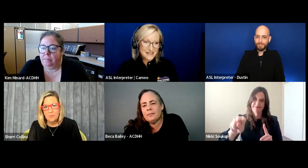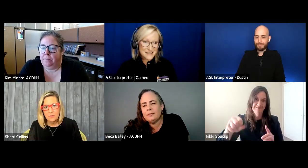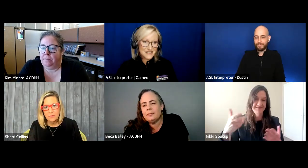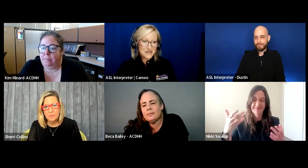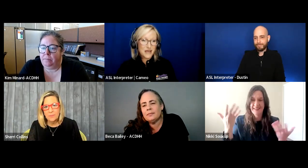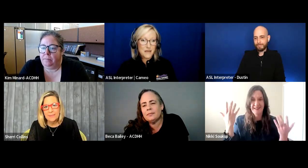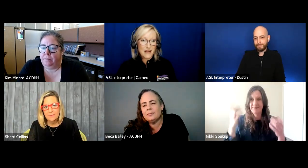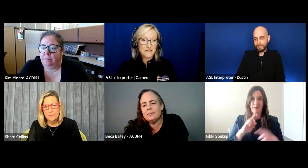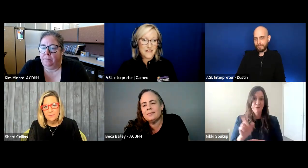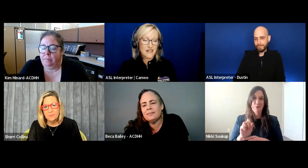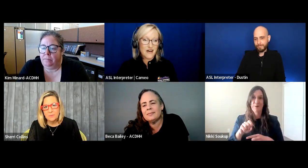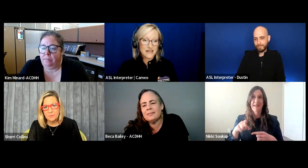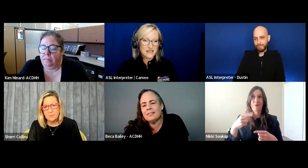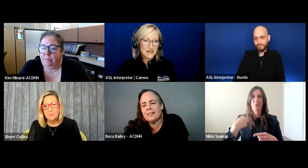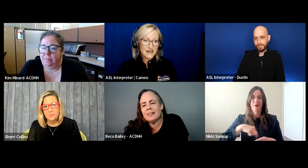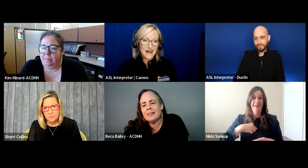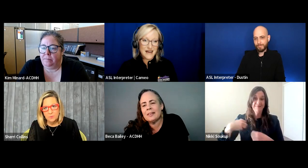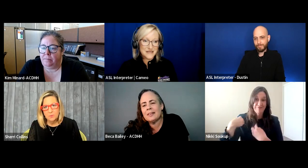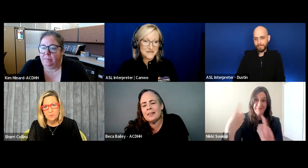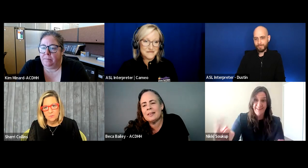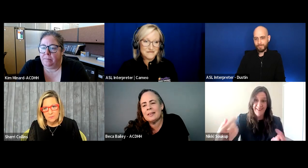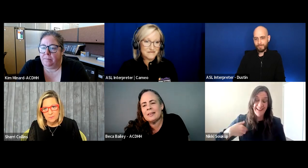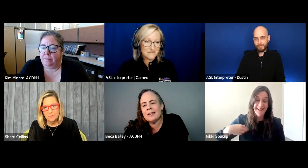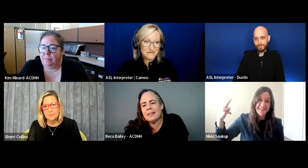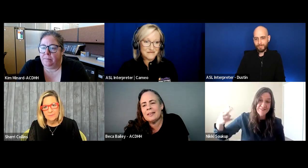Yes. To piggyback off of that thought,